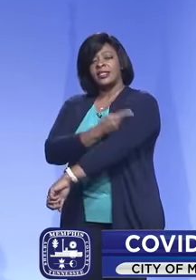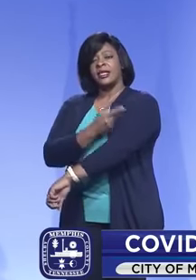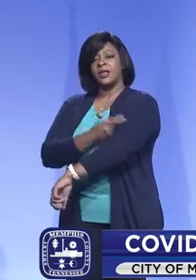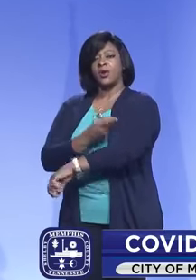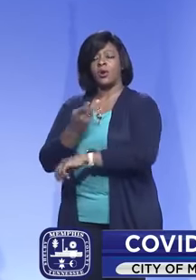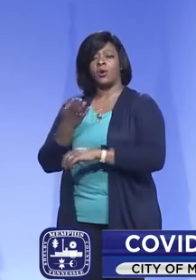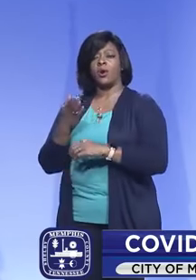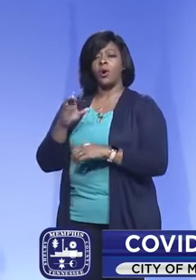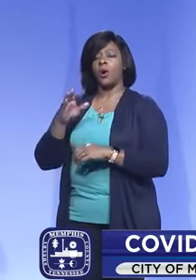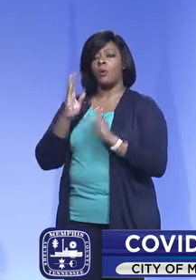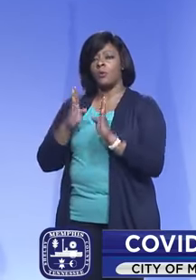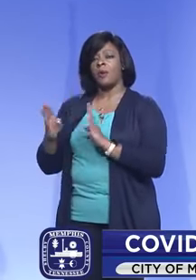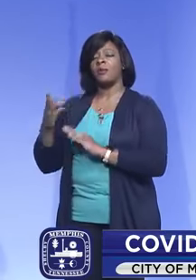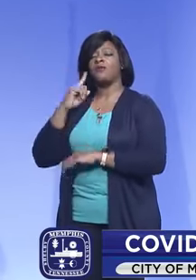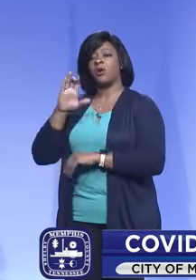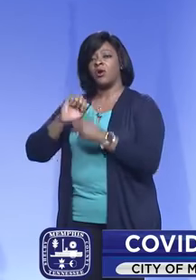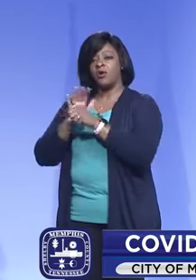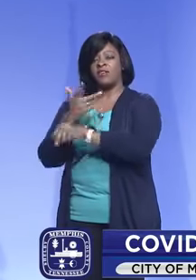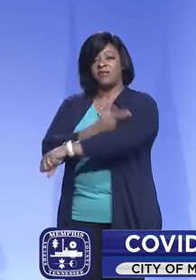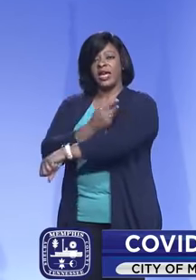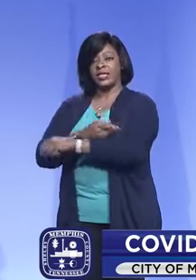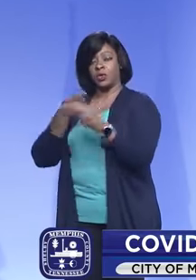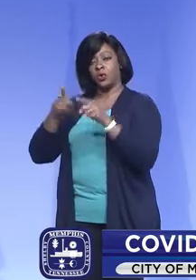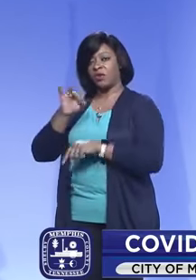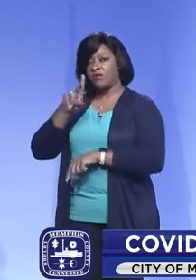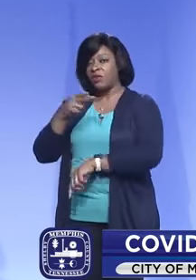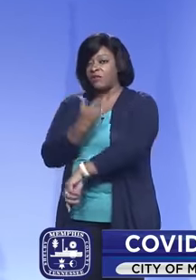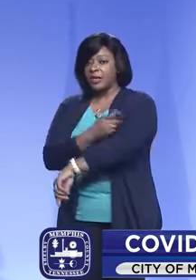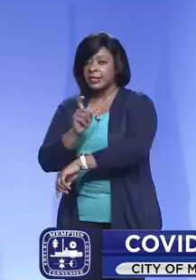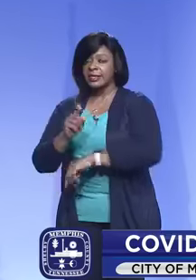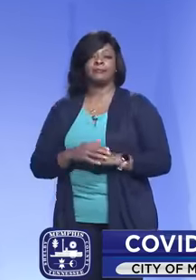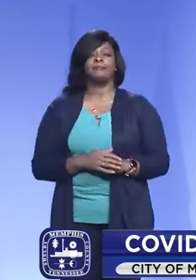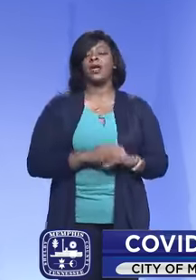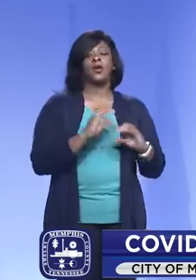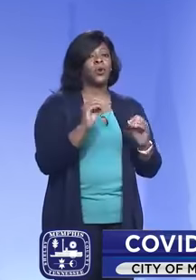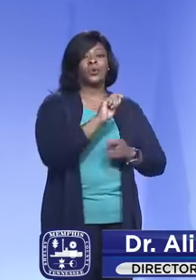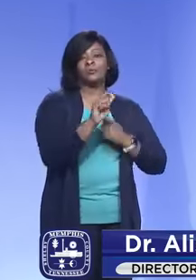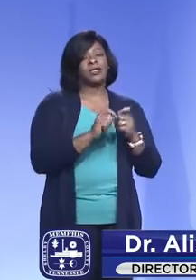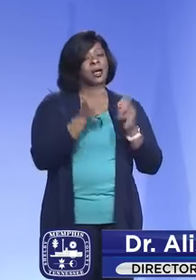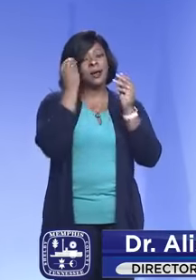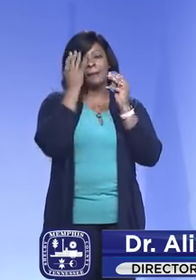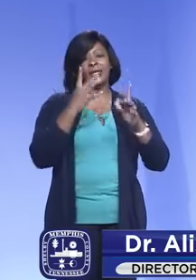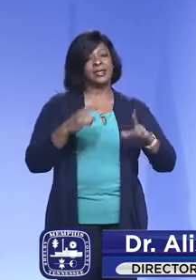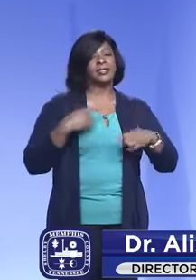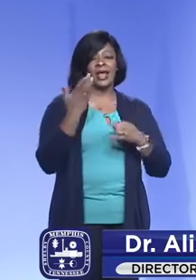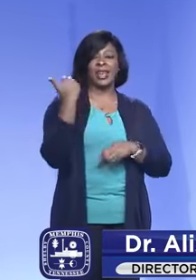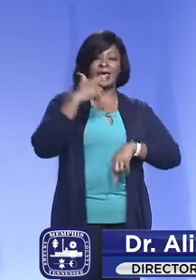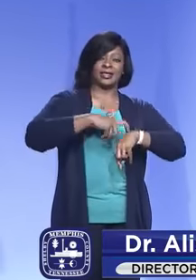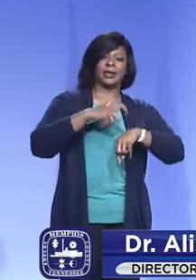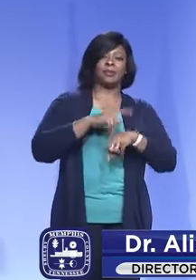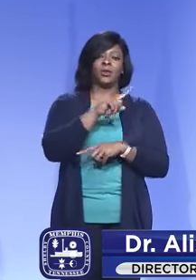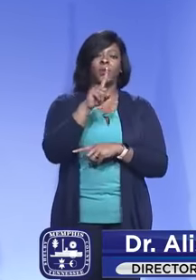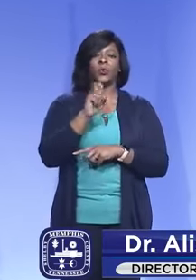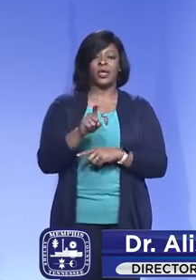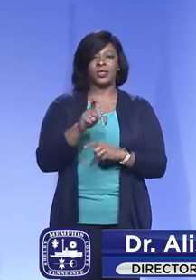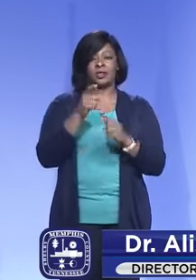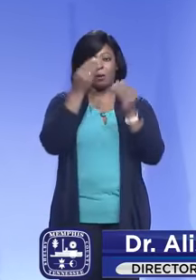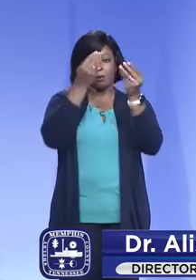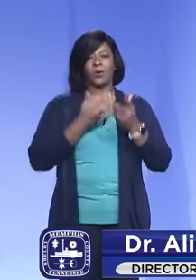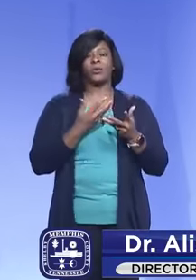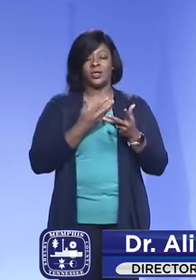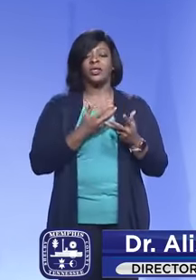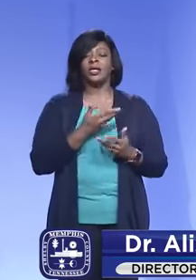prepping for a COVID vaccine through the flu vaccine? I don't have any specific updates since the last time the question was posed. There's